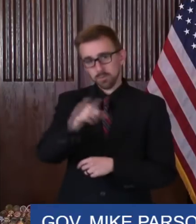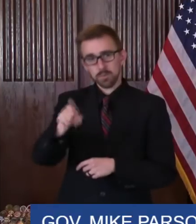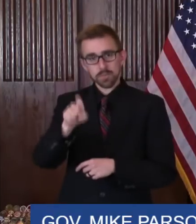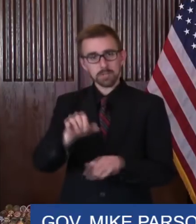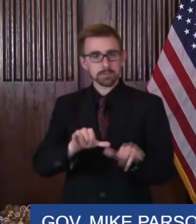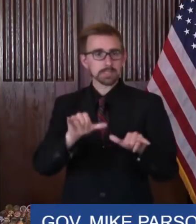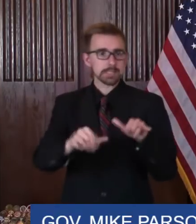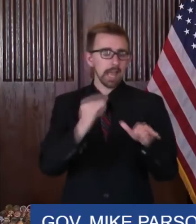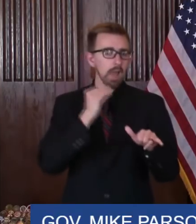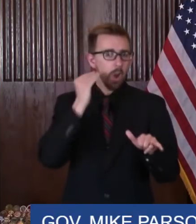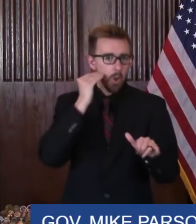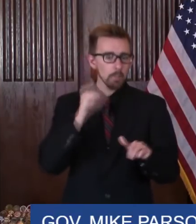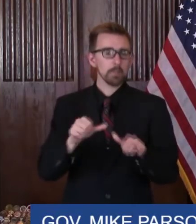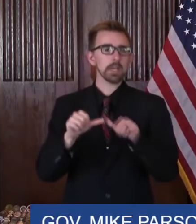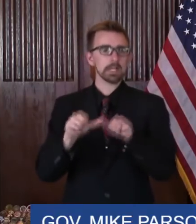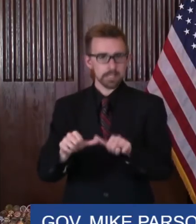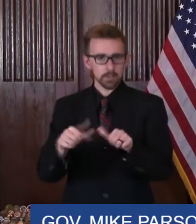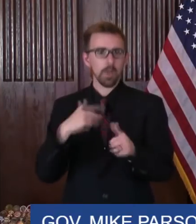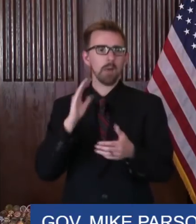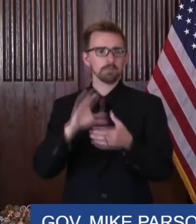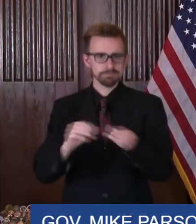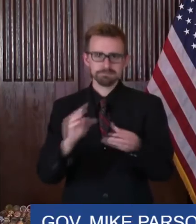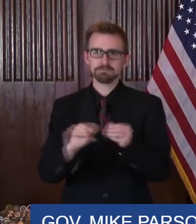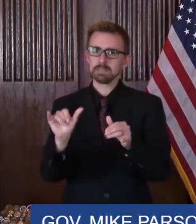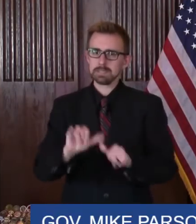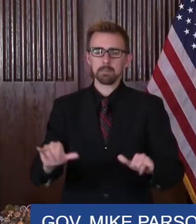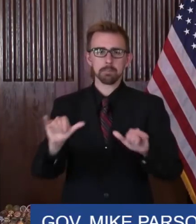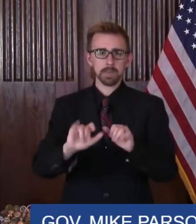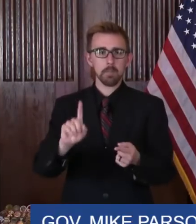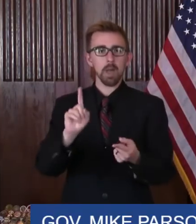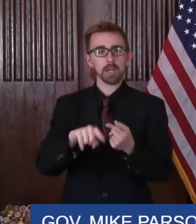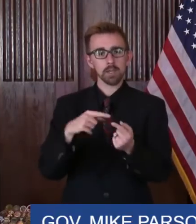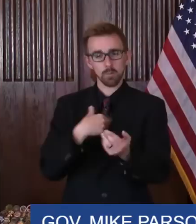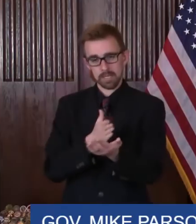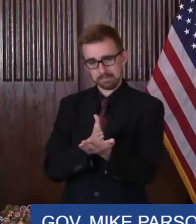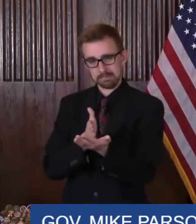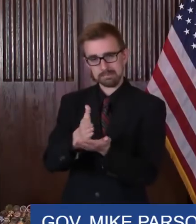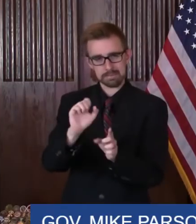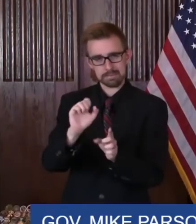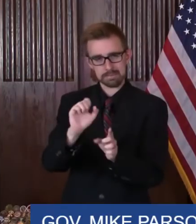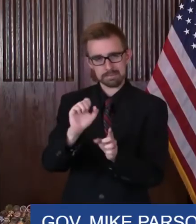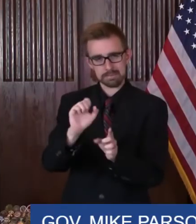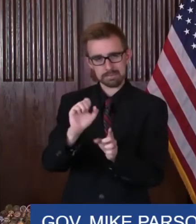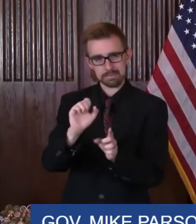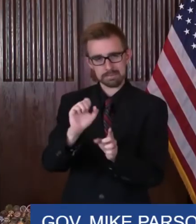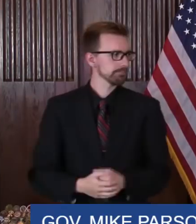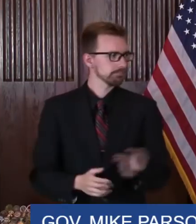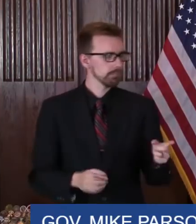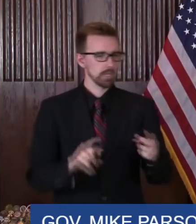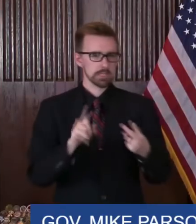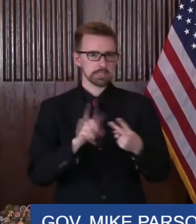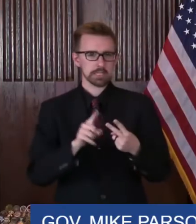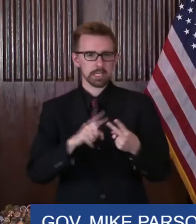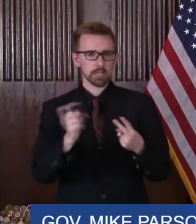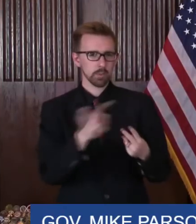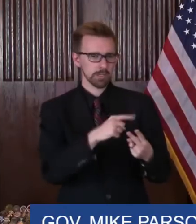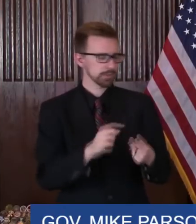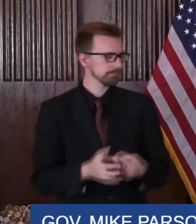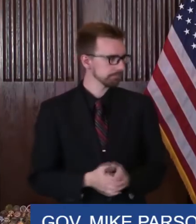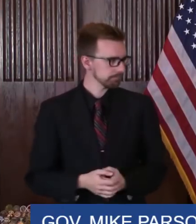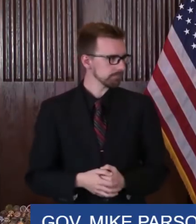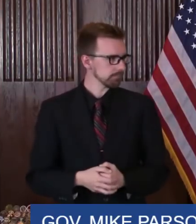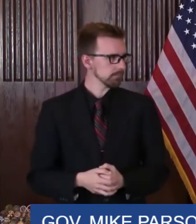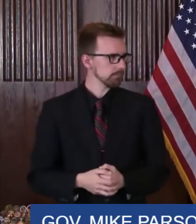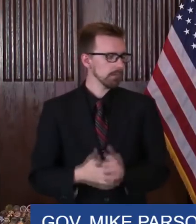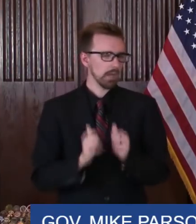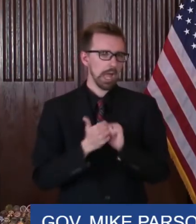need to stay at home, and we'll continue to say those very words until we get through the coronavirus. Okay, and his second question. Governor Parson, describe the